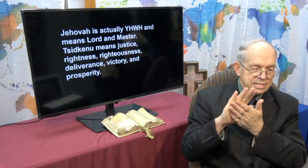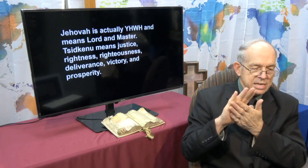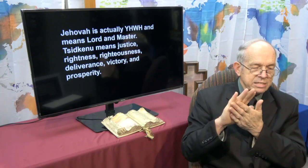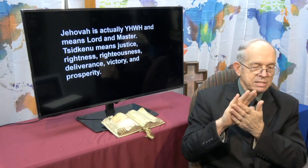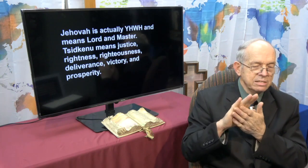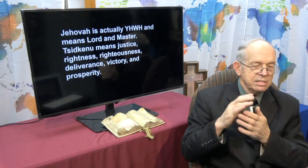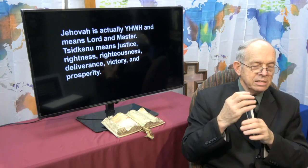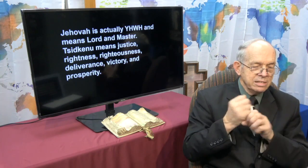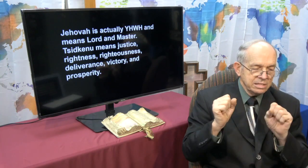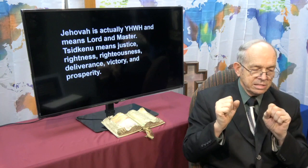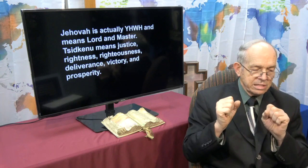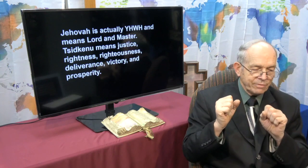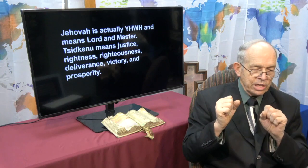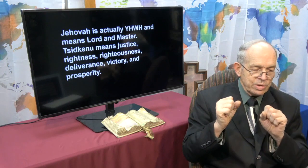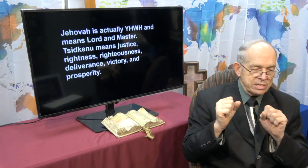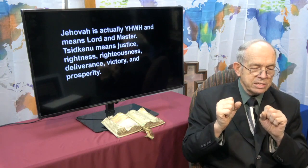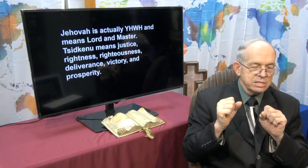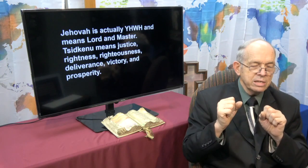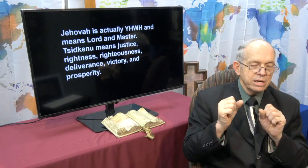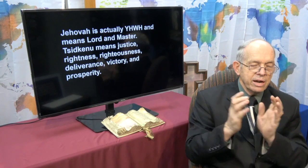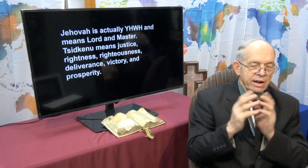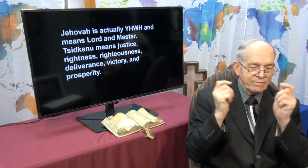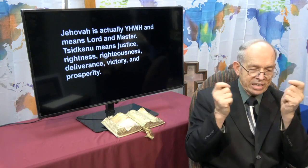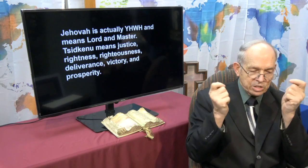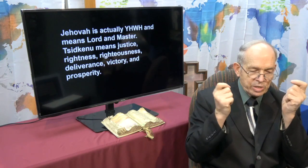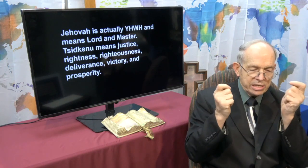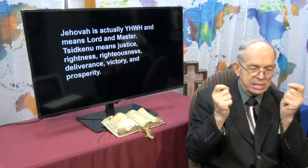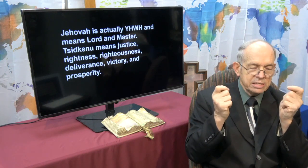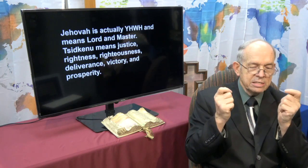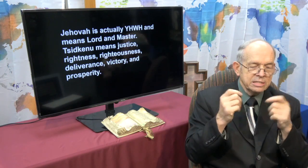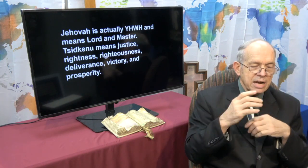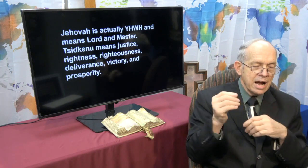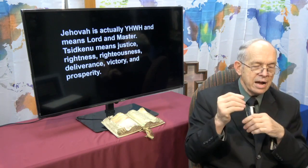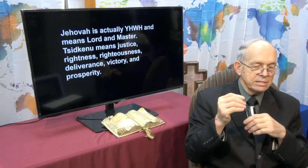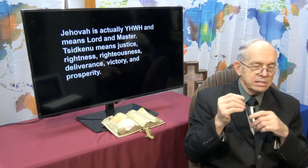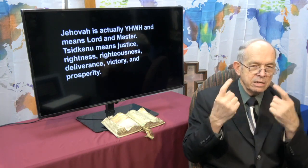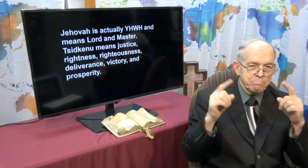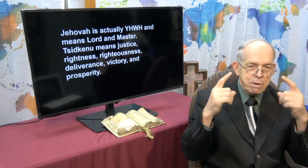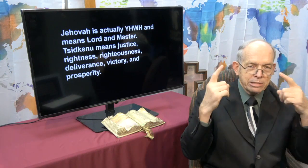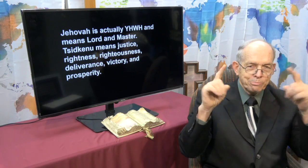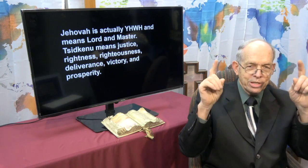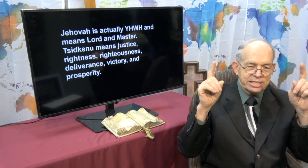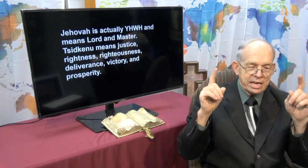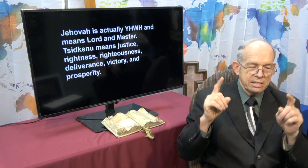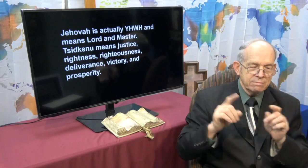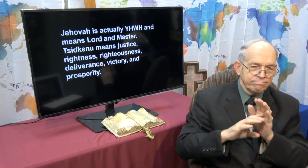righteousness, steadfastness, victory, and prosperity.